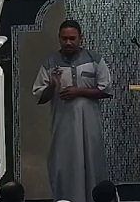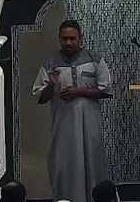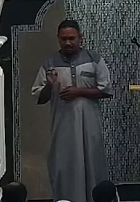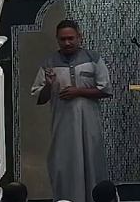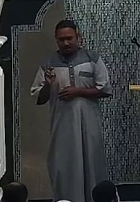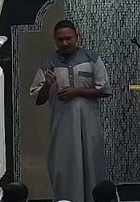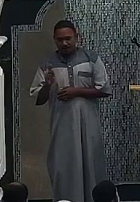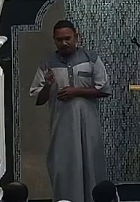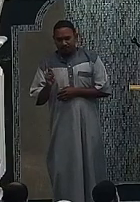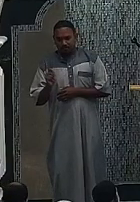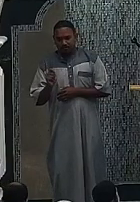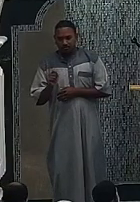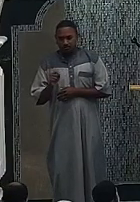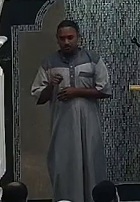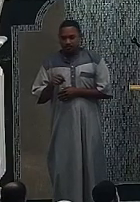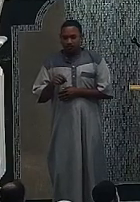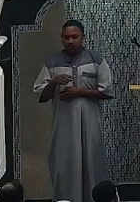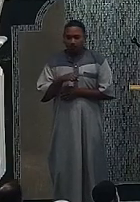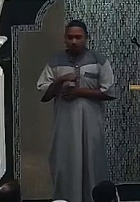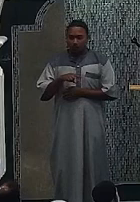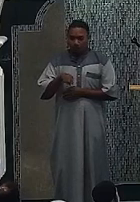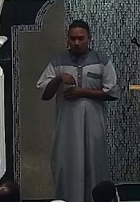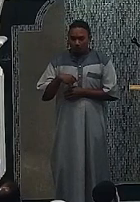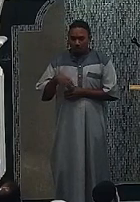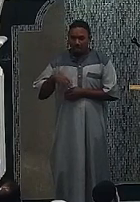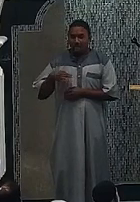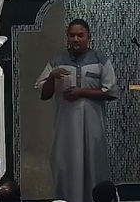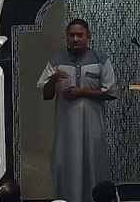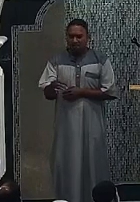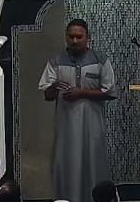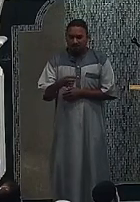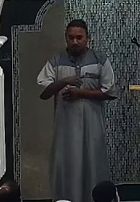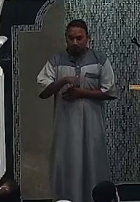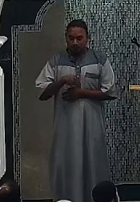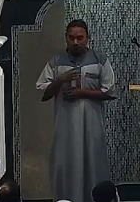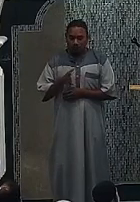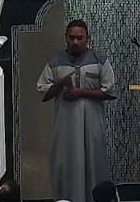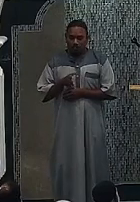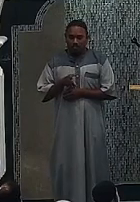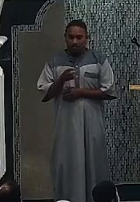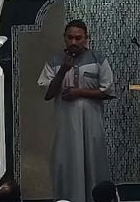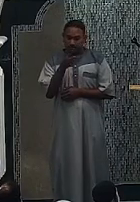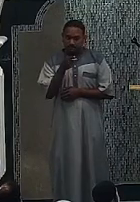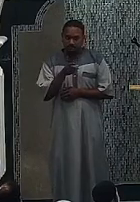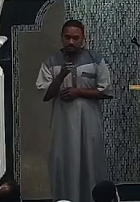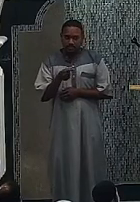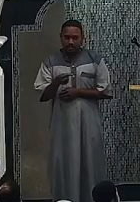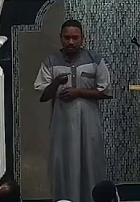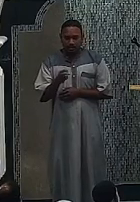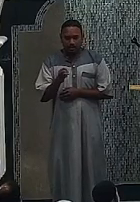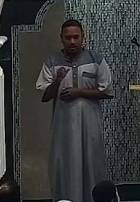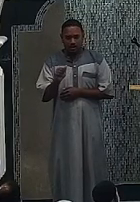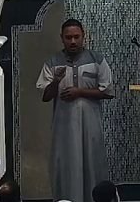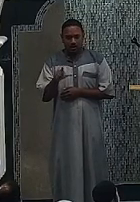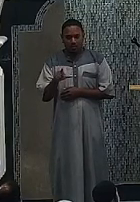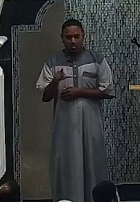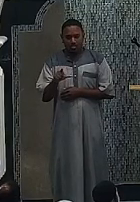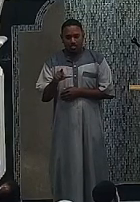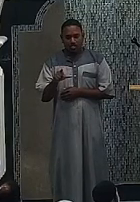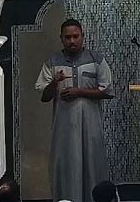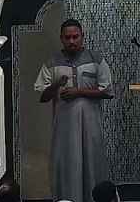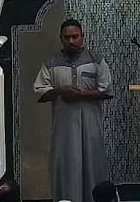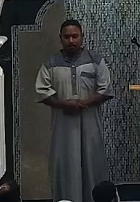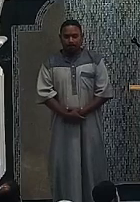Muslims, we are innovators, right? We've always been in history. We just don't hear about it, but we're the